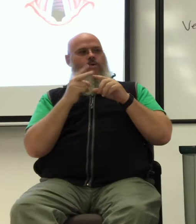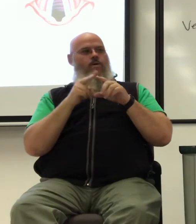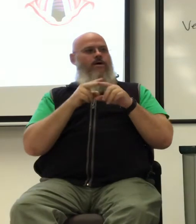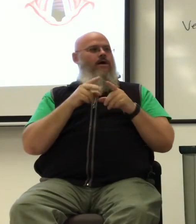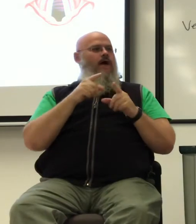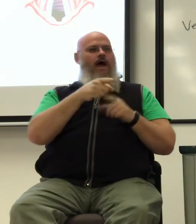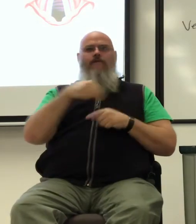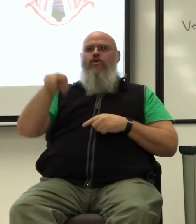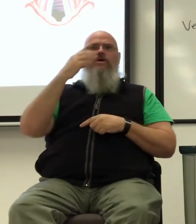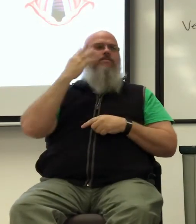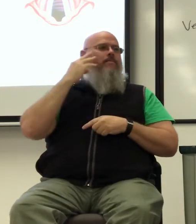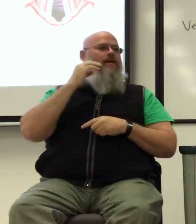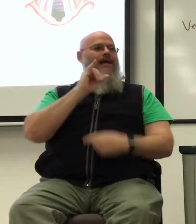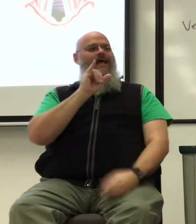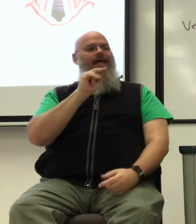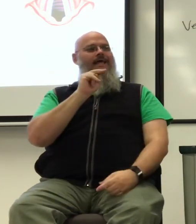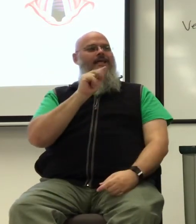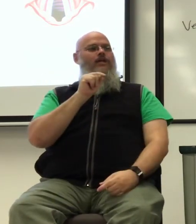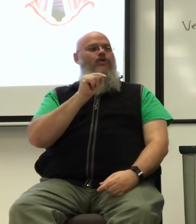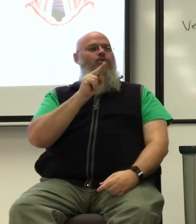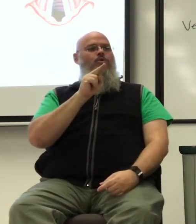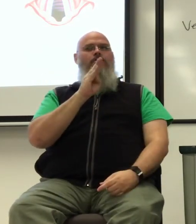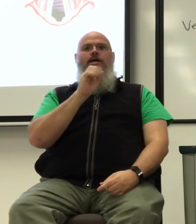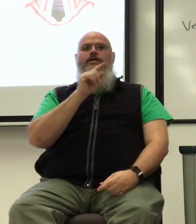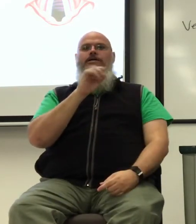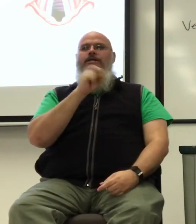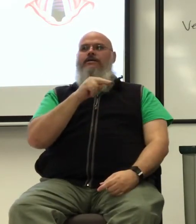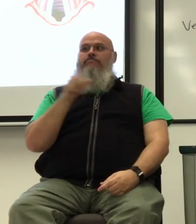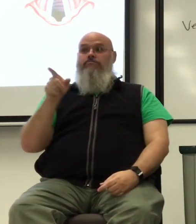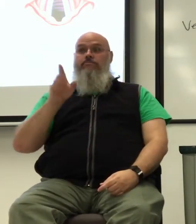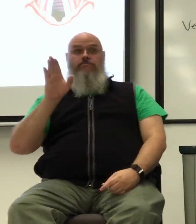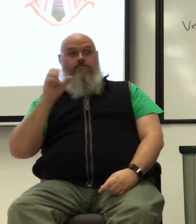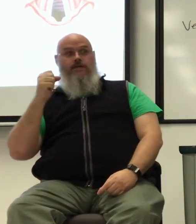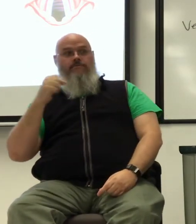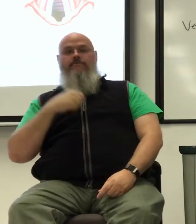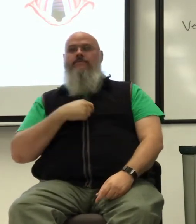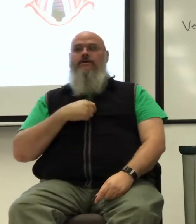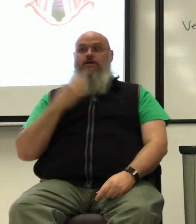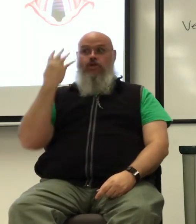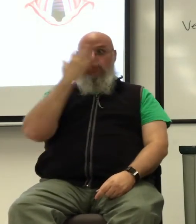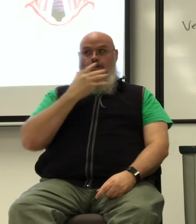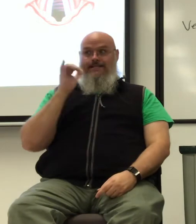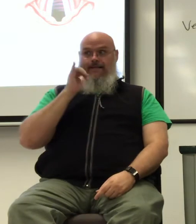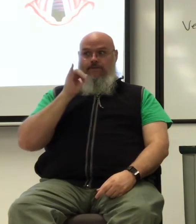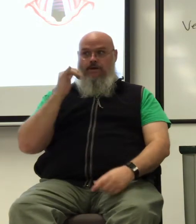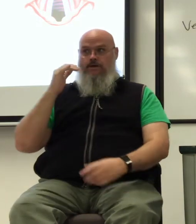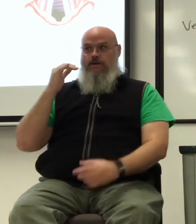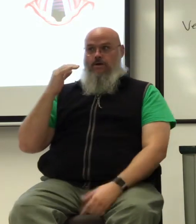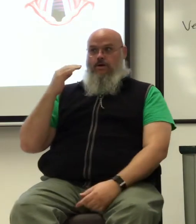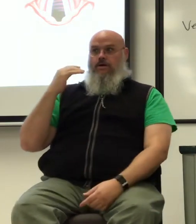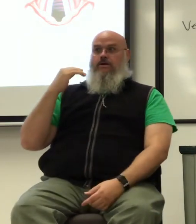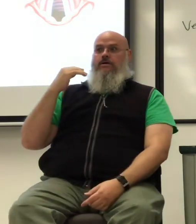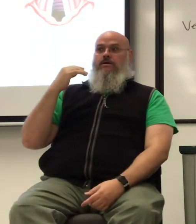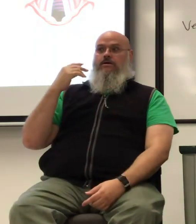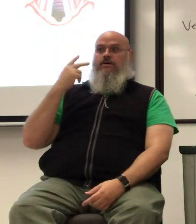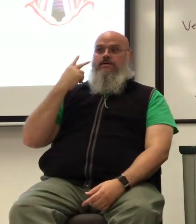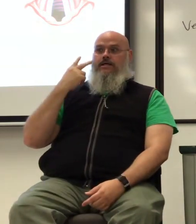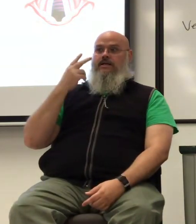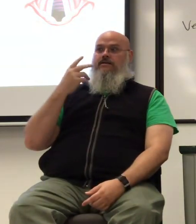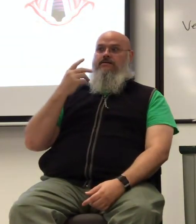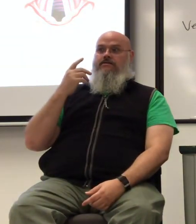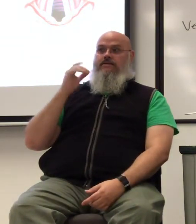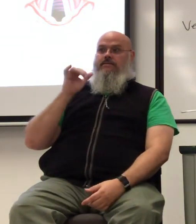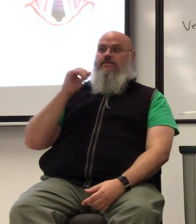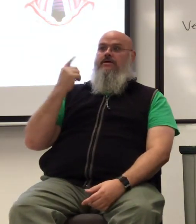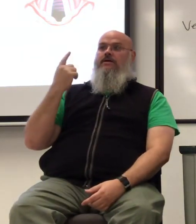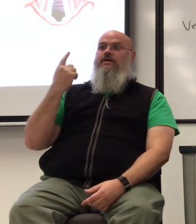intubated? Oh, you have? Have you seen that? Is that what it looks like? Yeah. Do you see whitish things? A little bit. Yeah. Okay. It's more